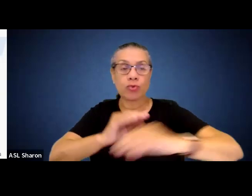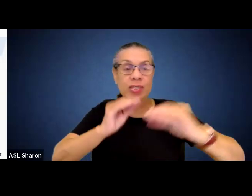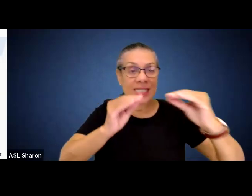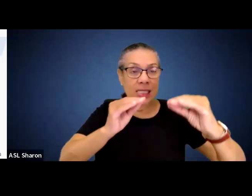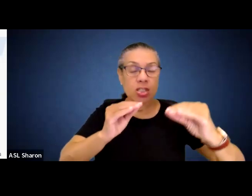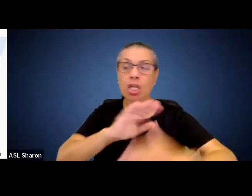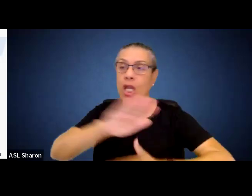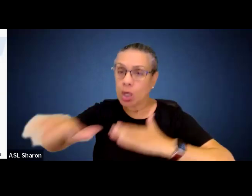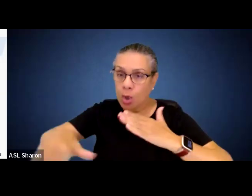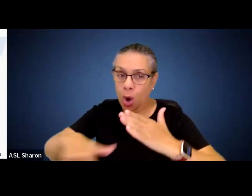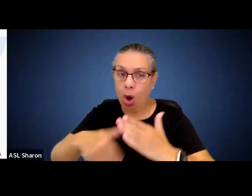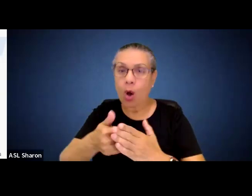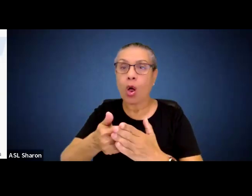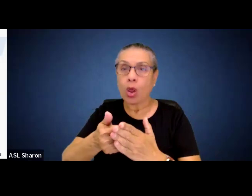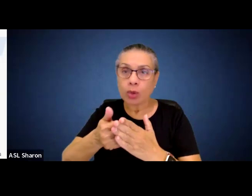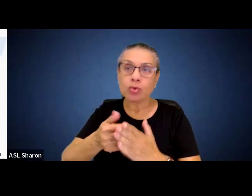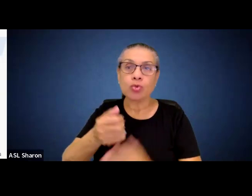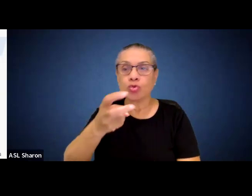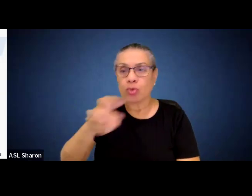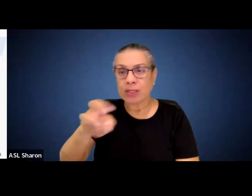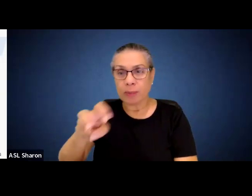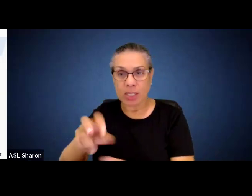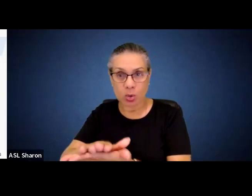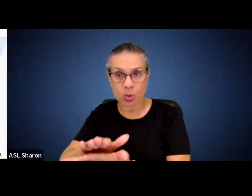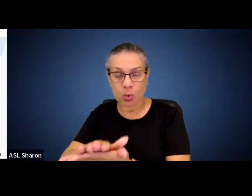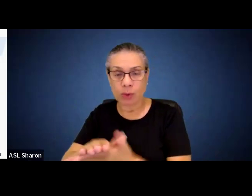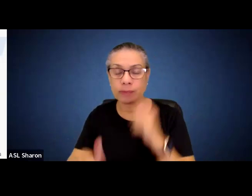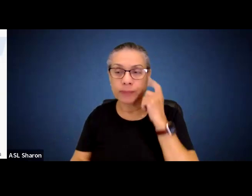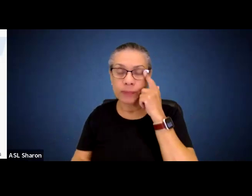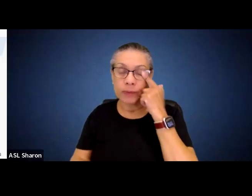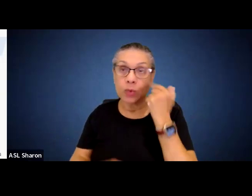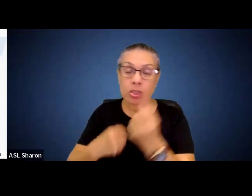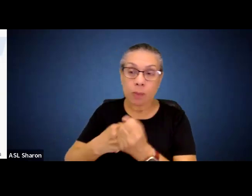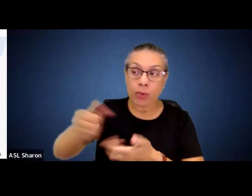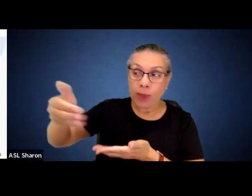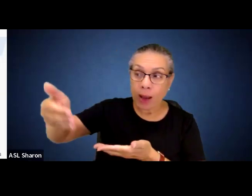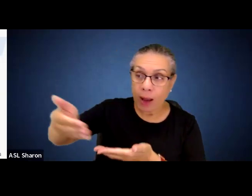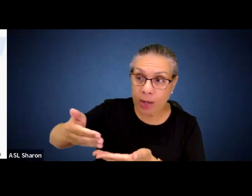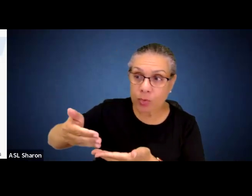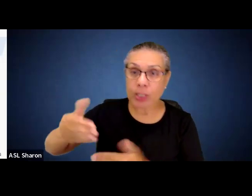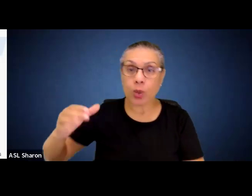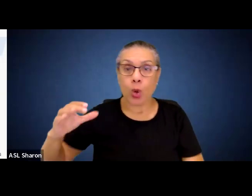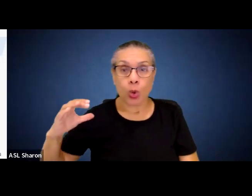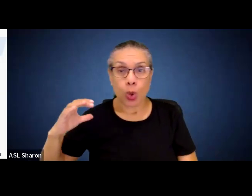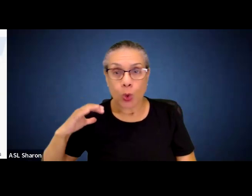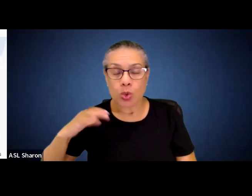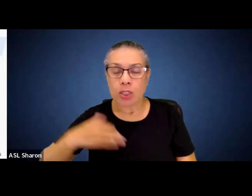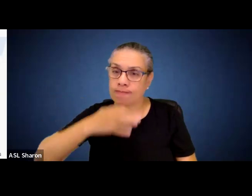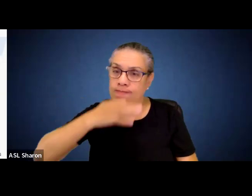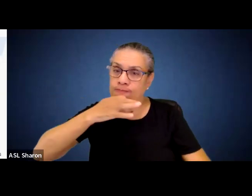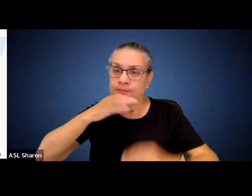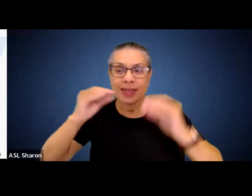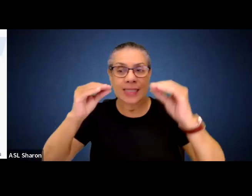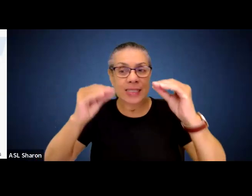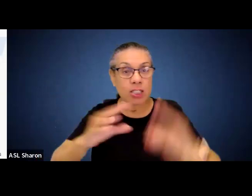all transformation schools. We support the hiring, coaching, and leadership development of outstanding teachers and